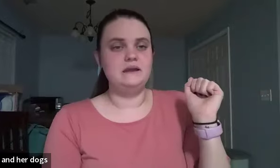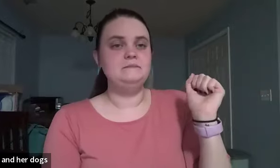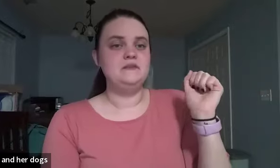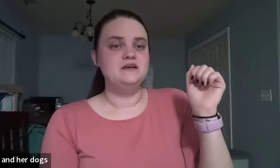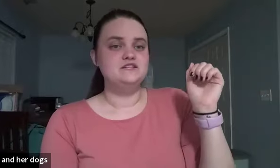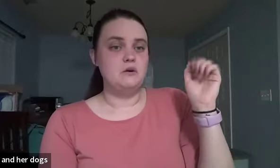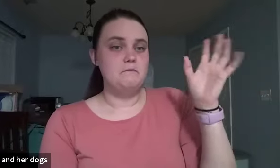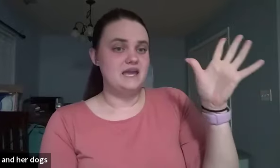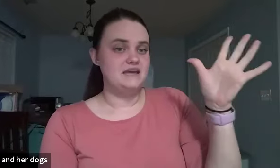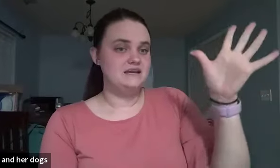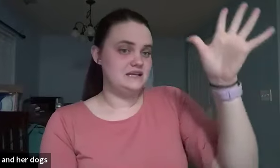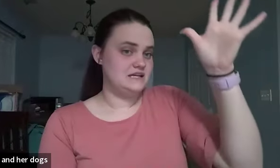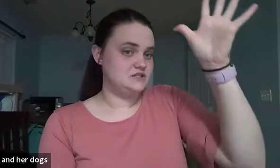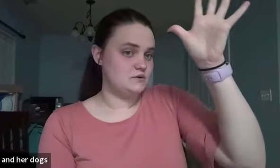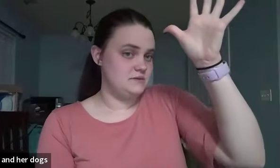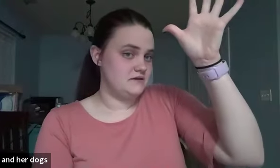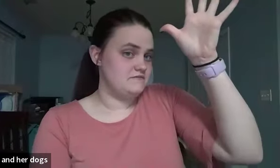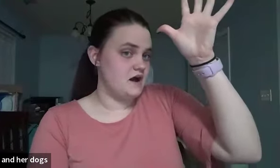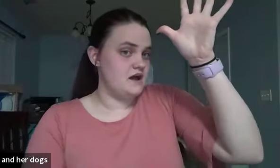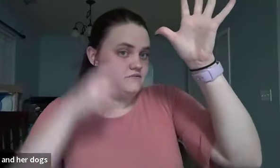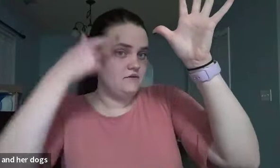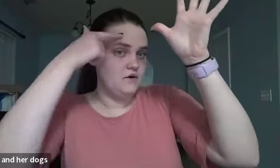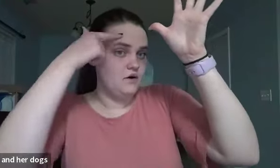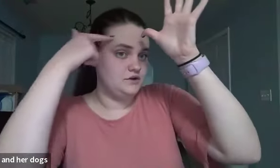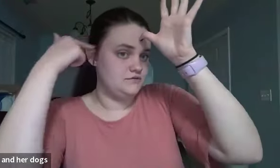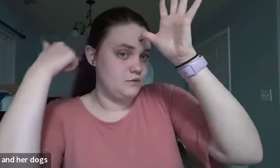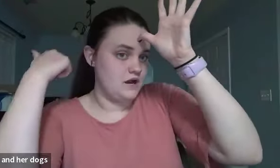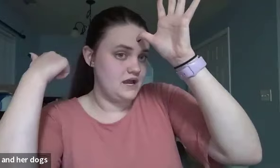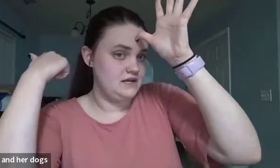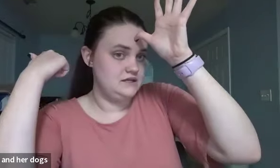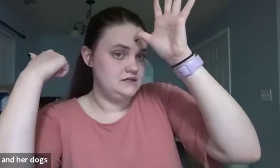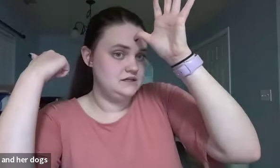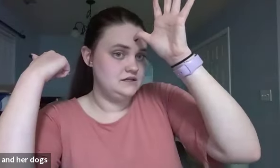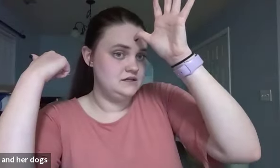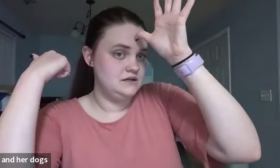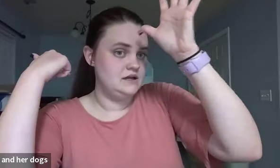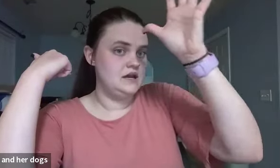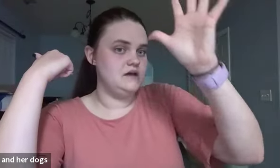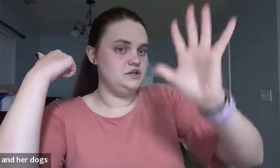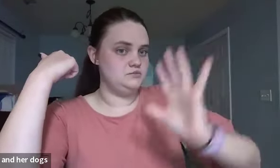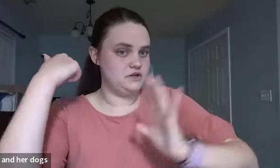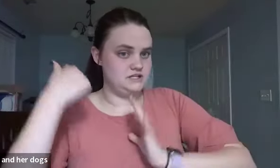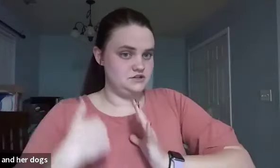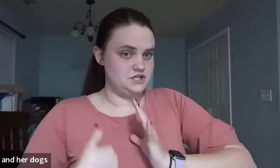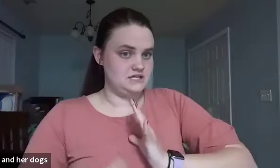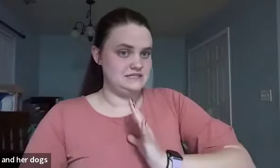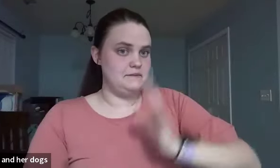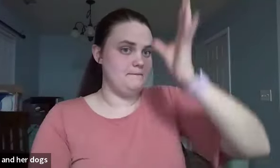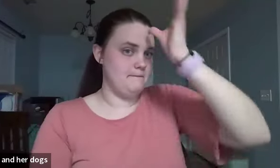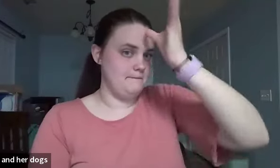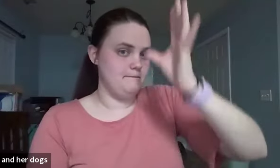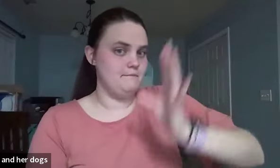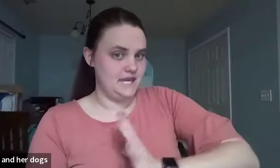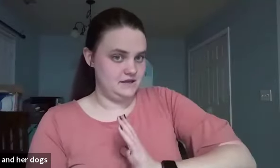right. So man is going to be a 5 on your forehead. And then you bring it to your chest.